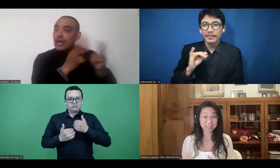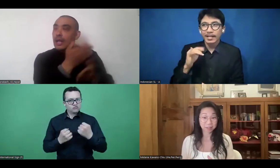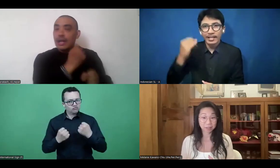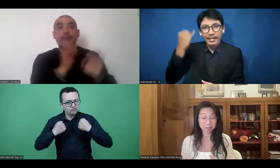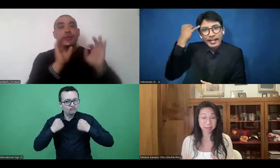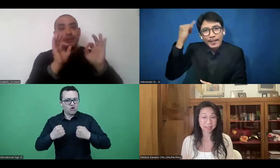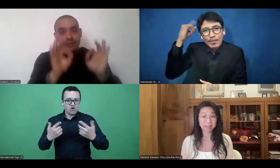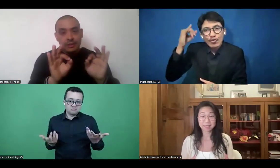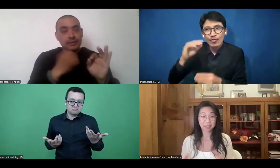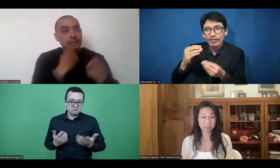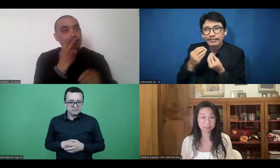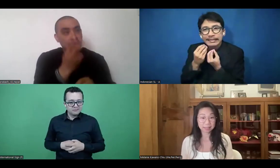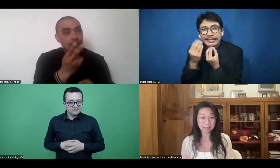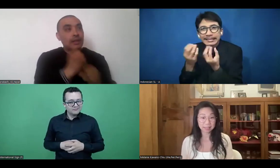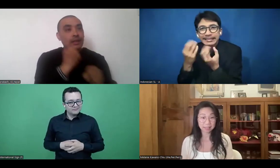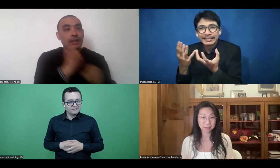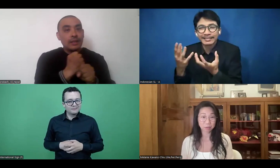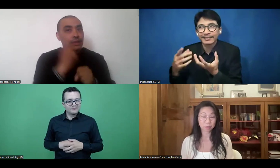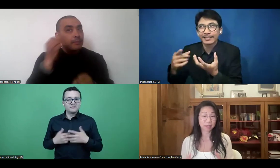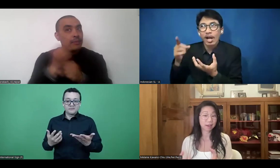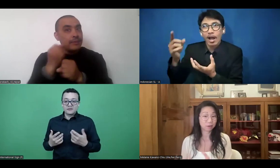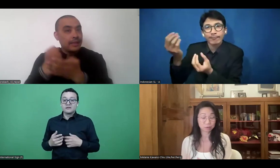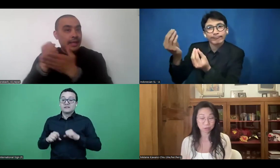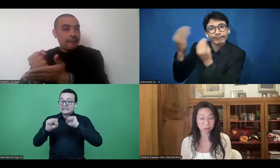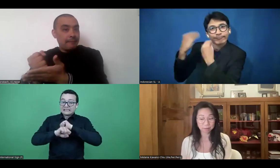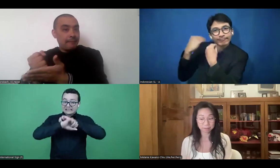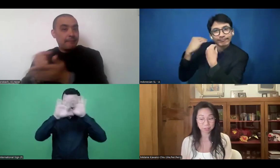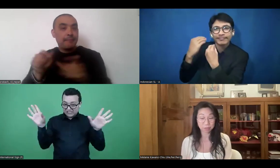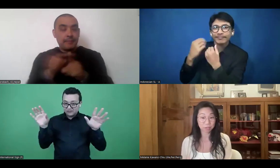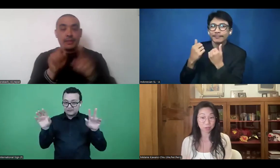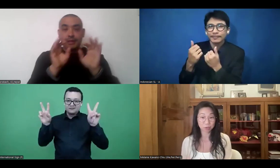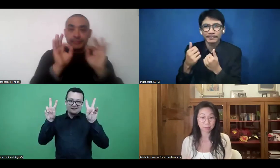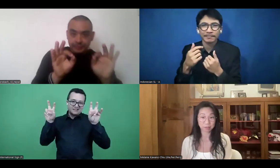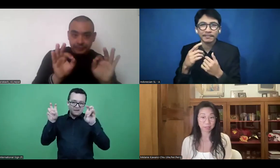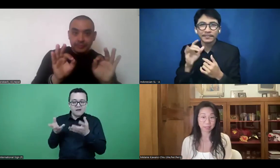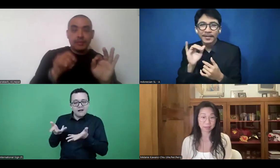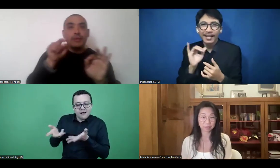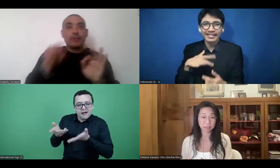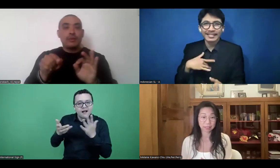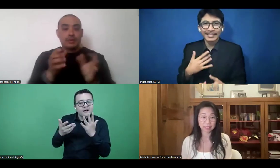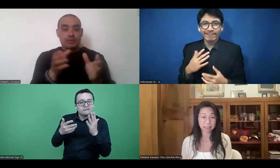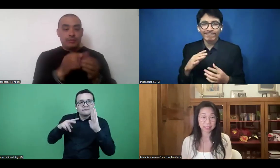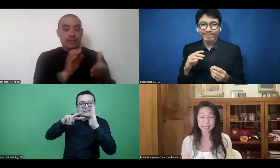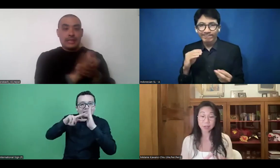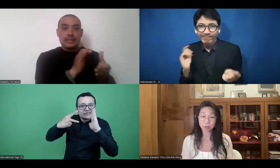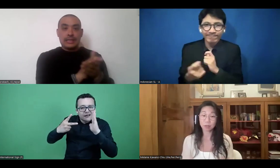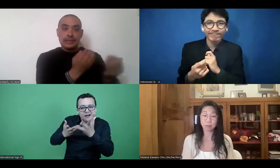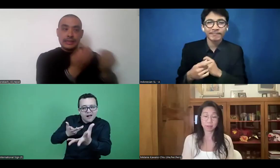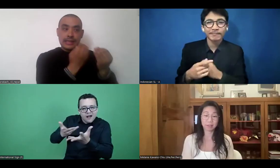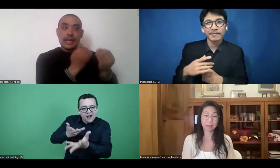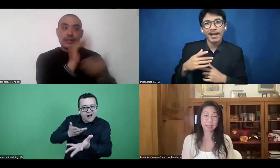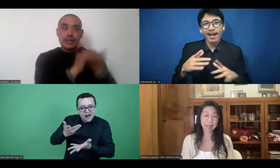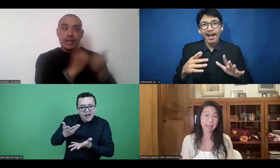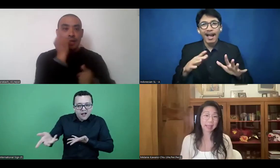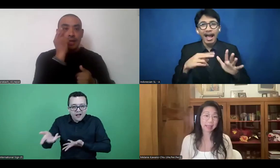was clear that the technical assistance, what we're now shifting toward peer and collective learning, is a critical